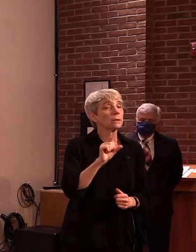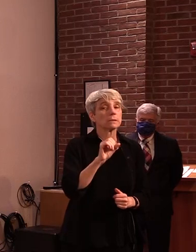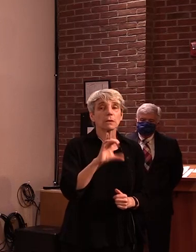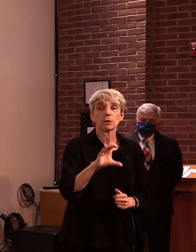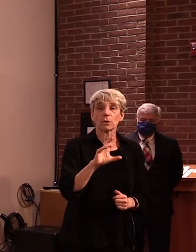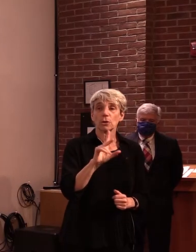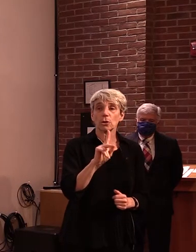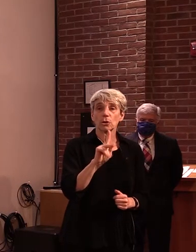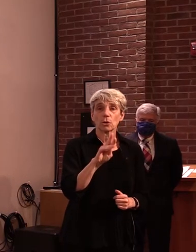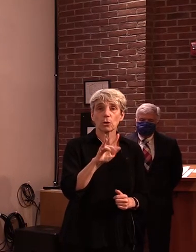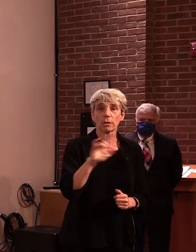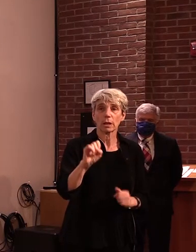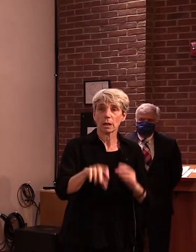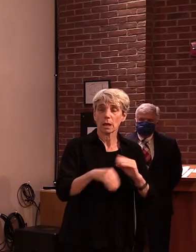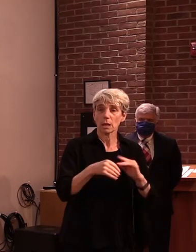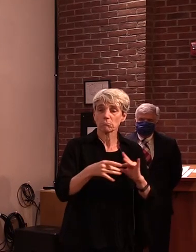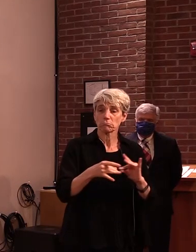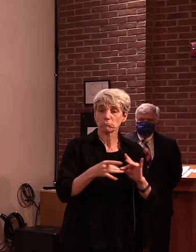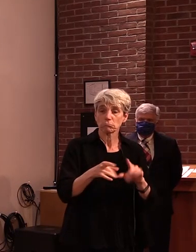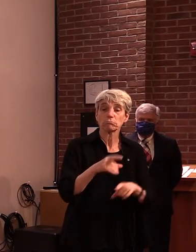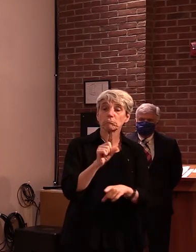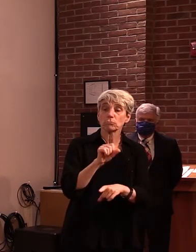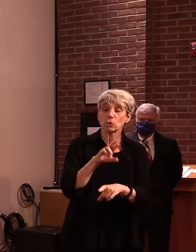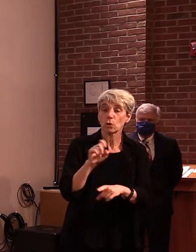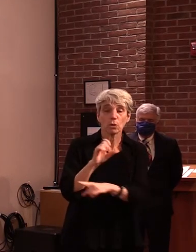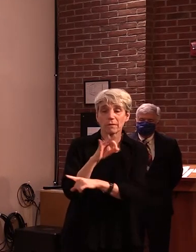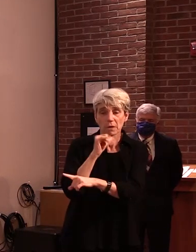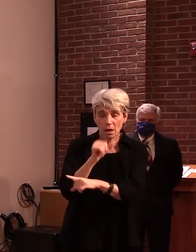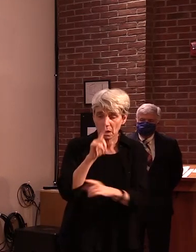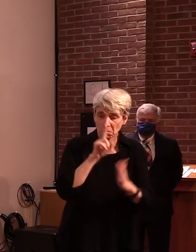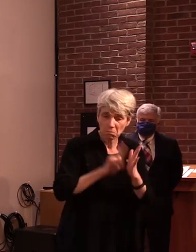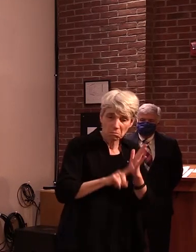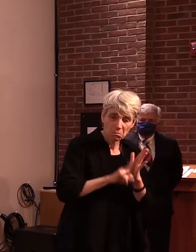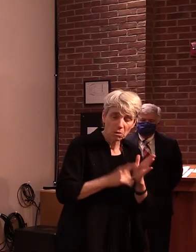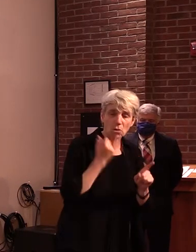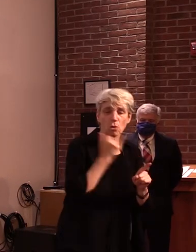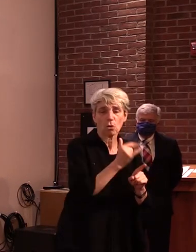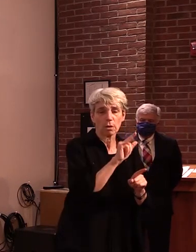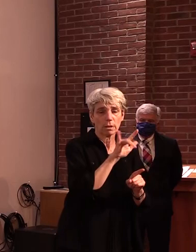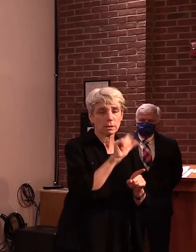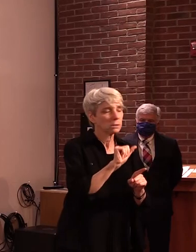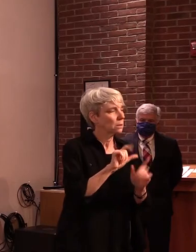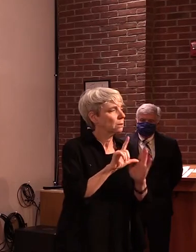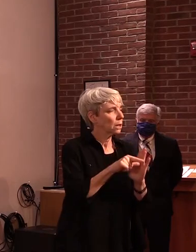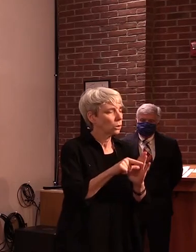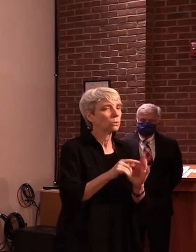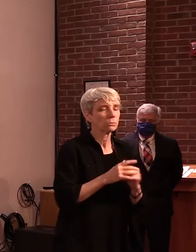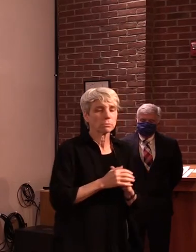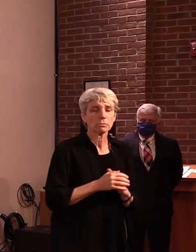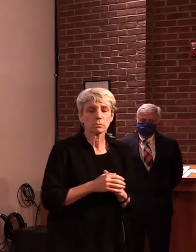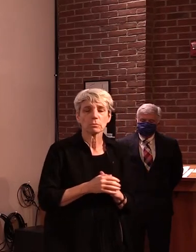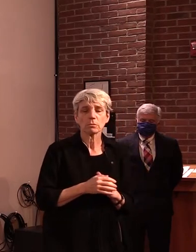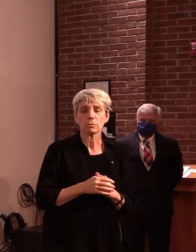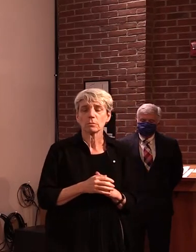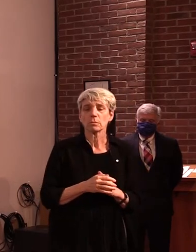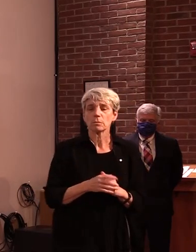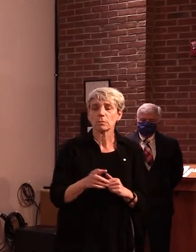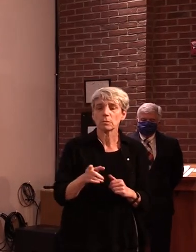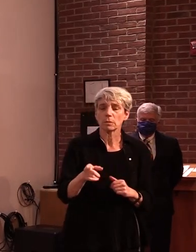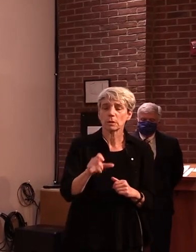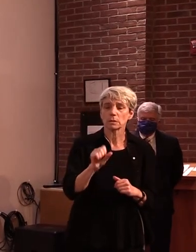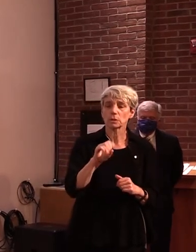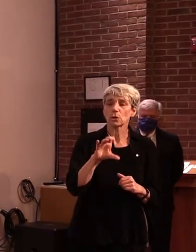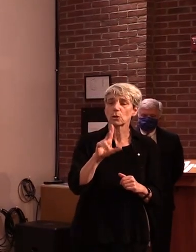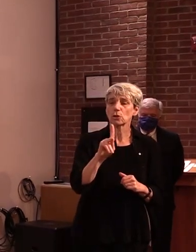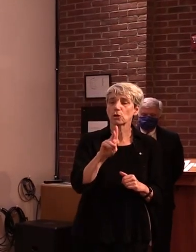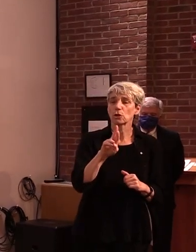at this point? If not, we can get more information to Lisa in the near future.